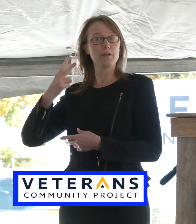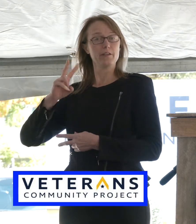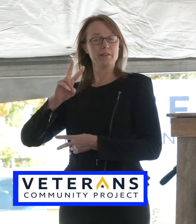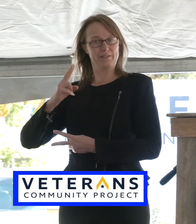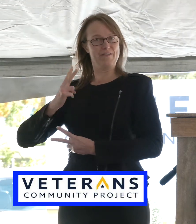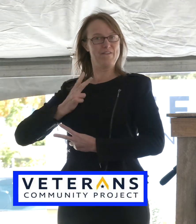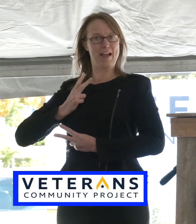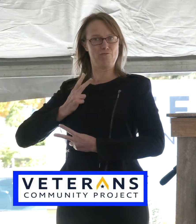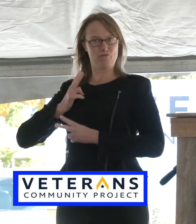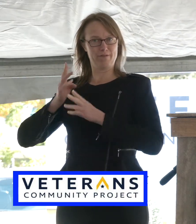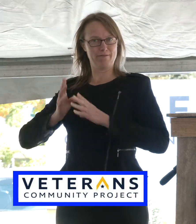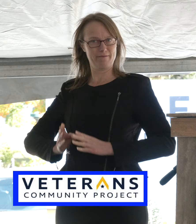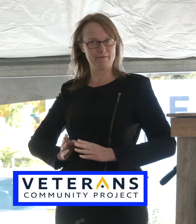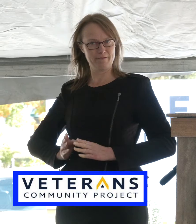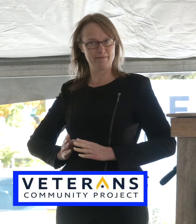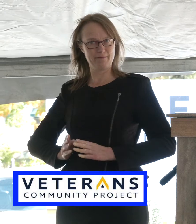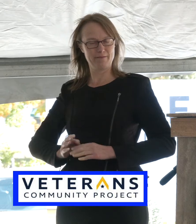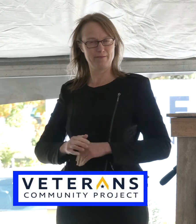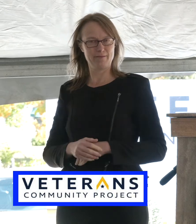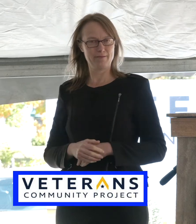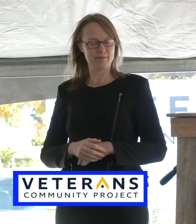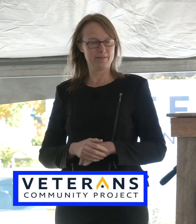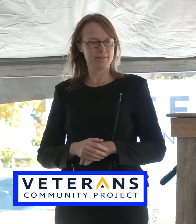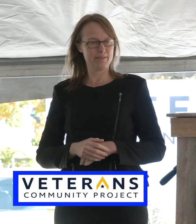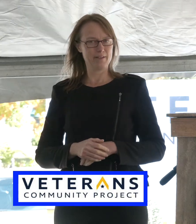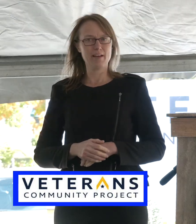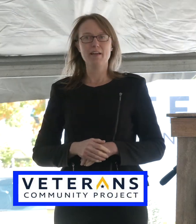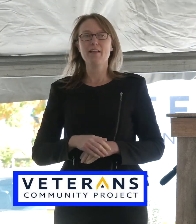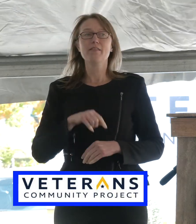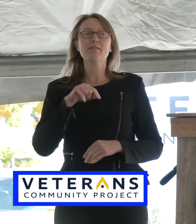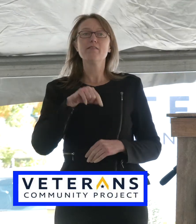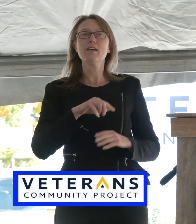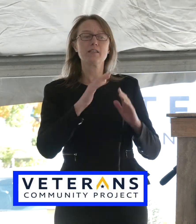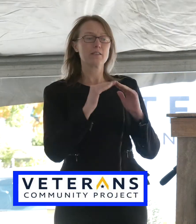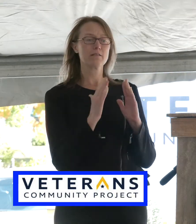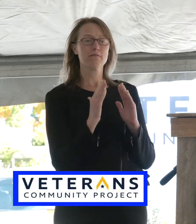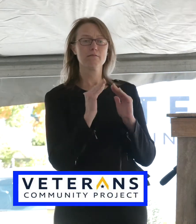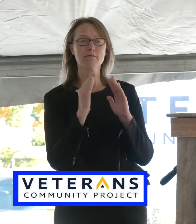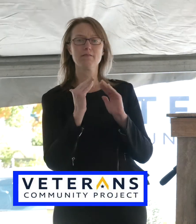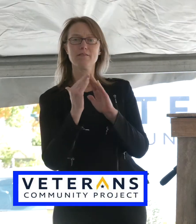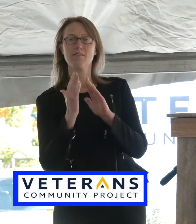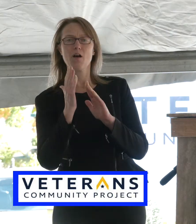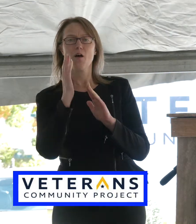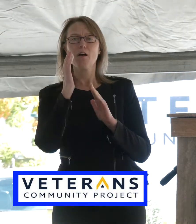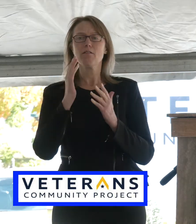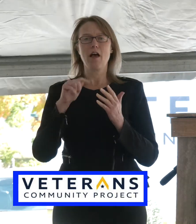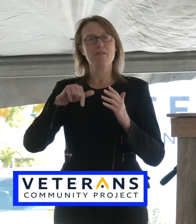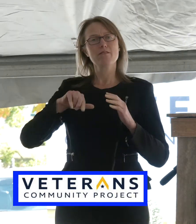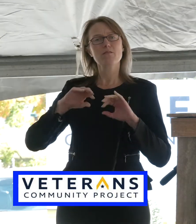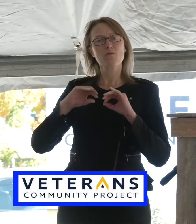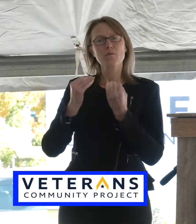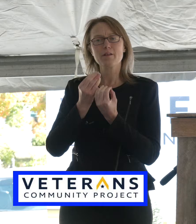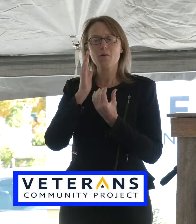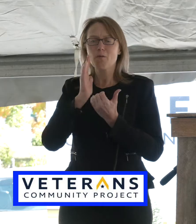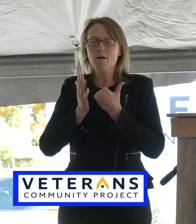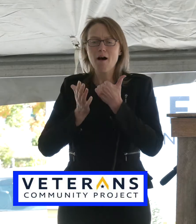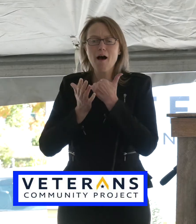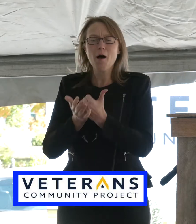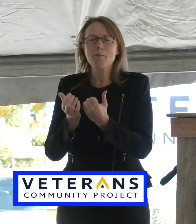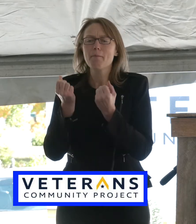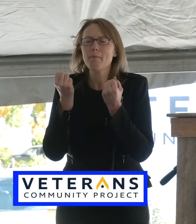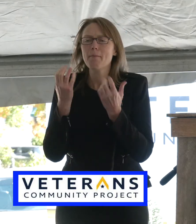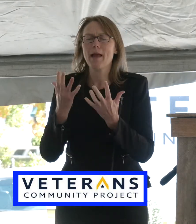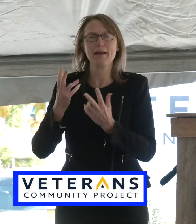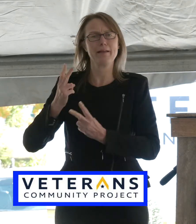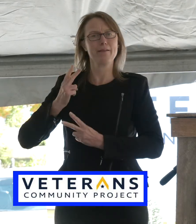you've heard today, is going to serve so many members of our homeless veterans community, moving